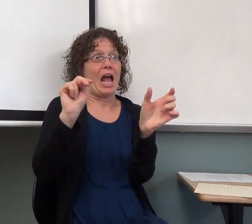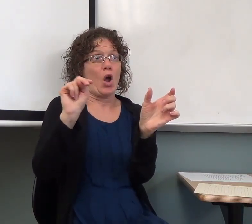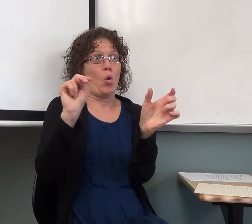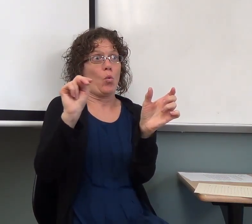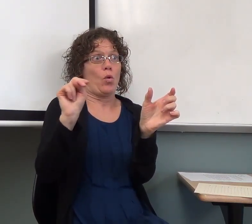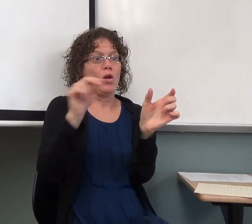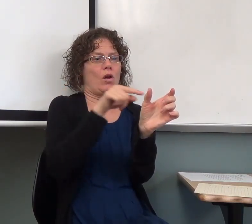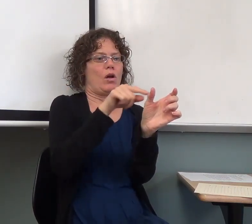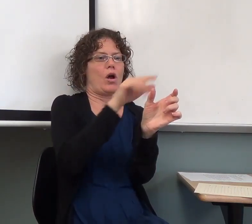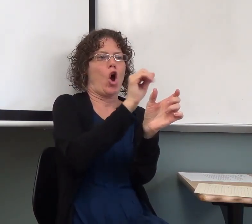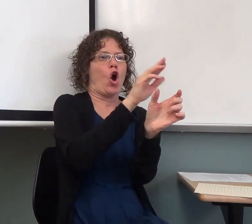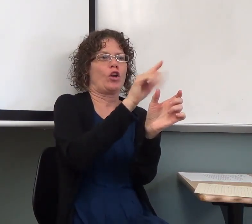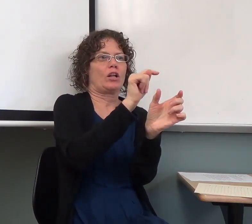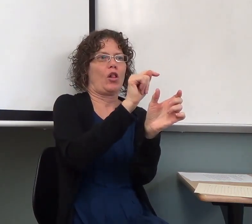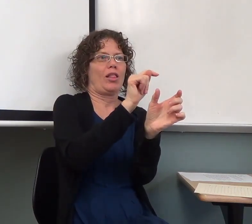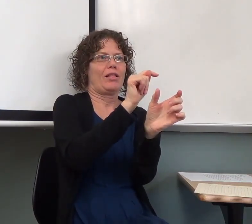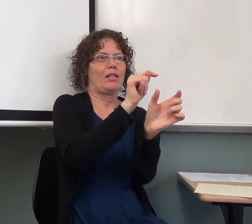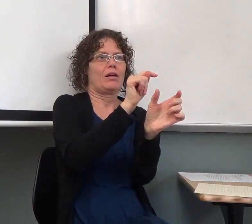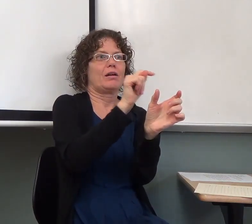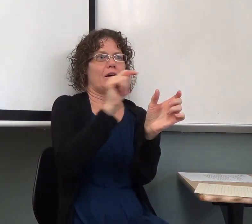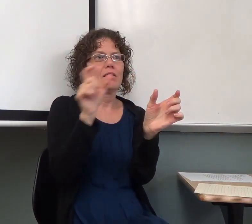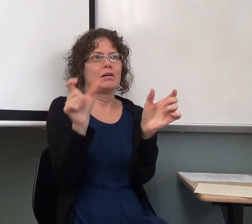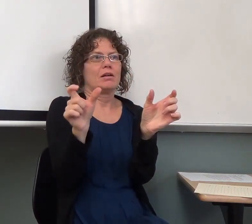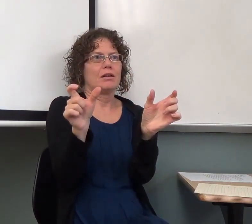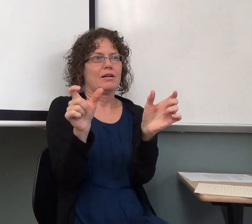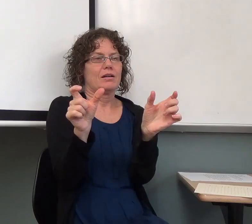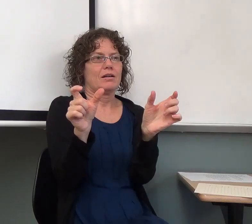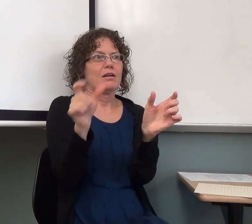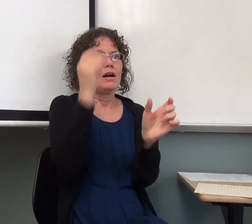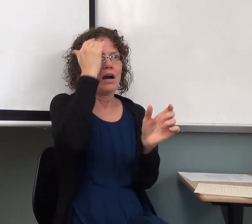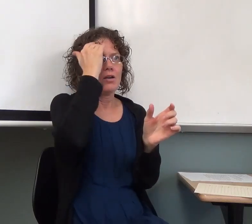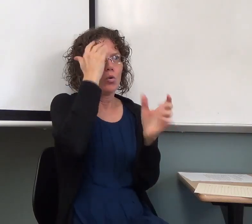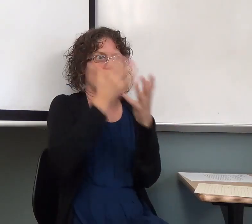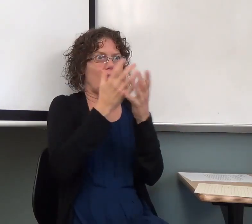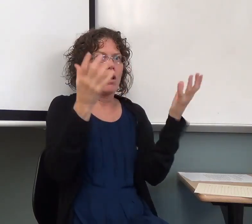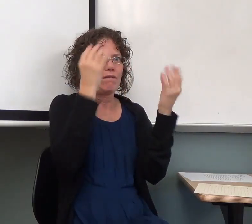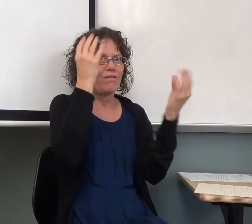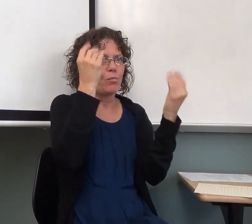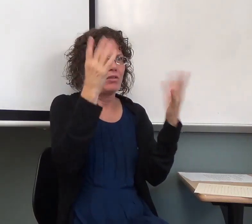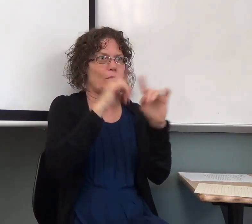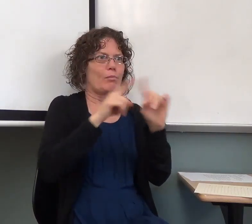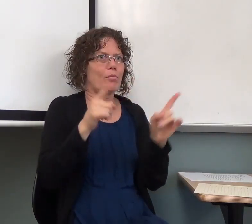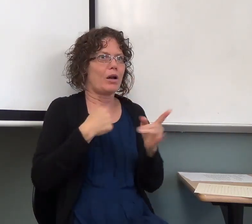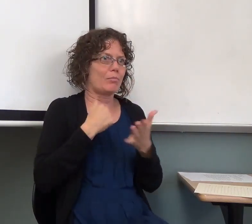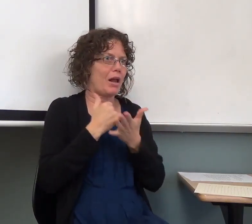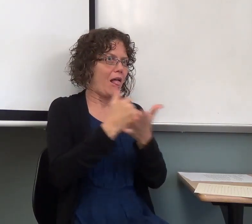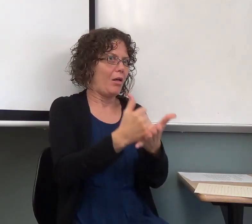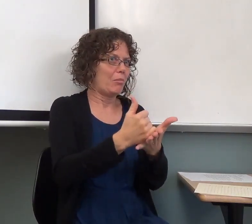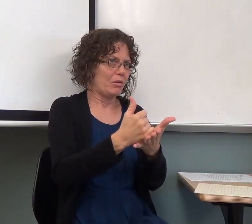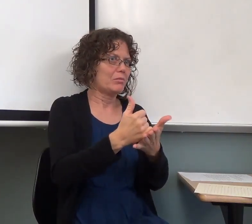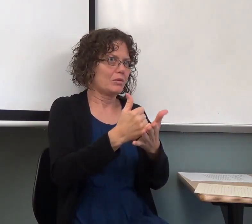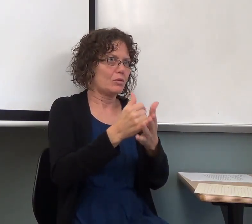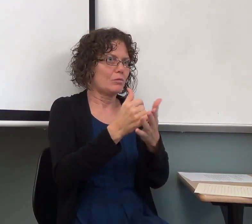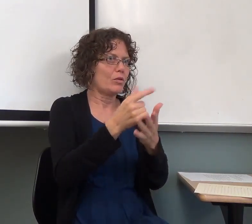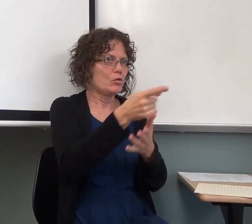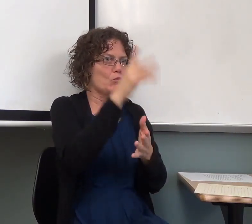Okay, now this is a lot, all right? I know we've got a lot of information already going in our heads, but I'm doing this to help you with your sentences, okay? A noun is